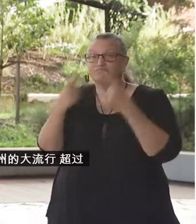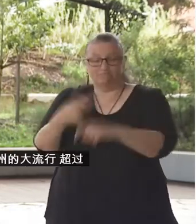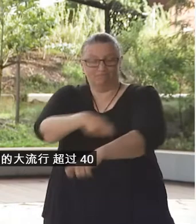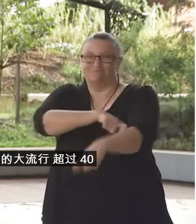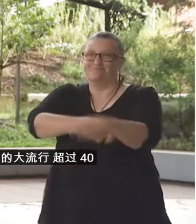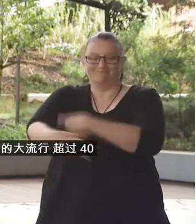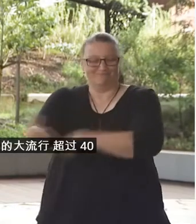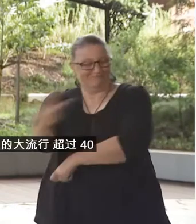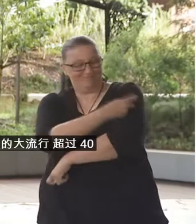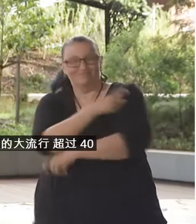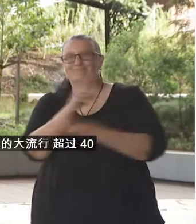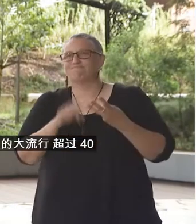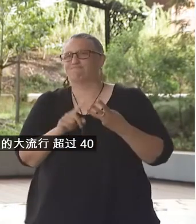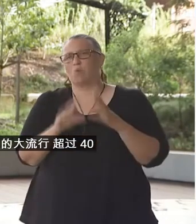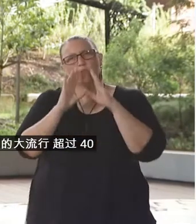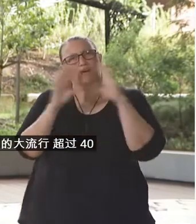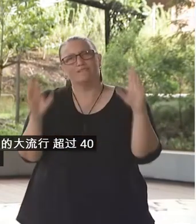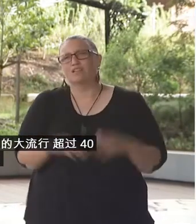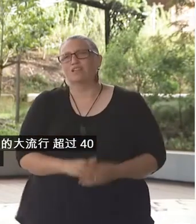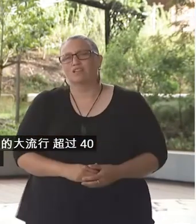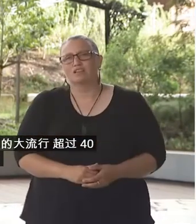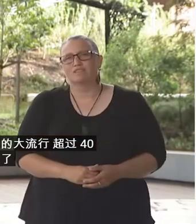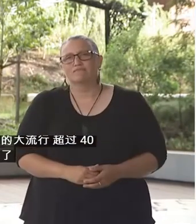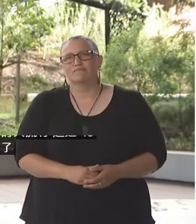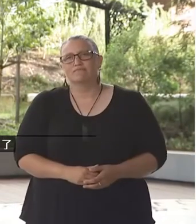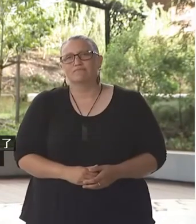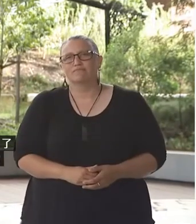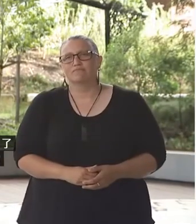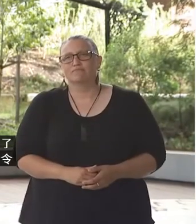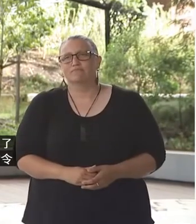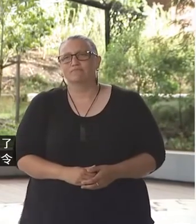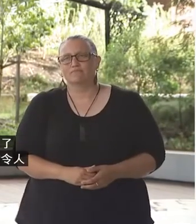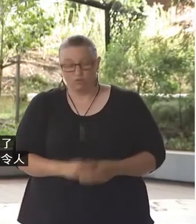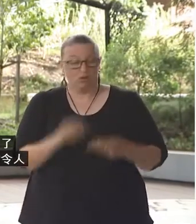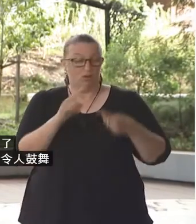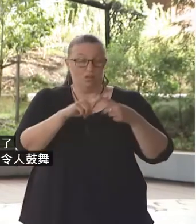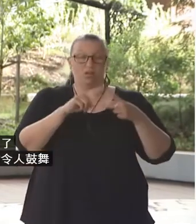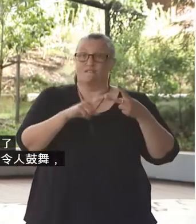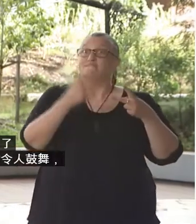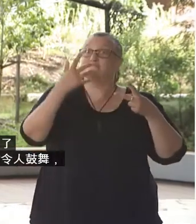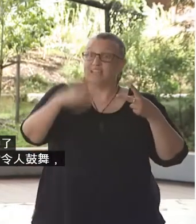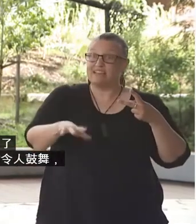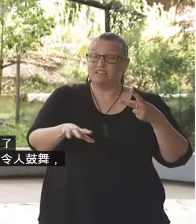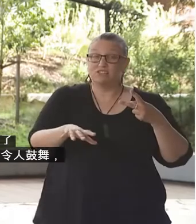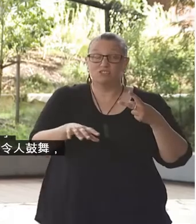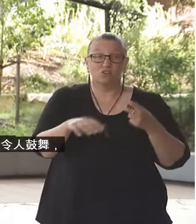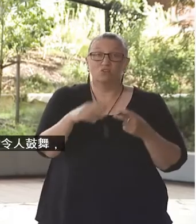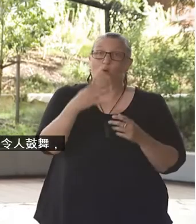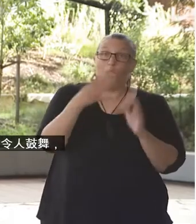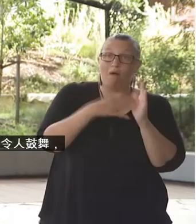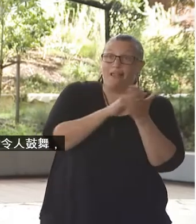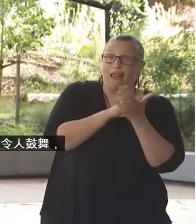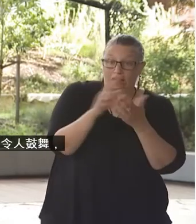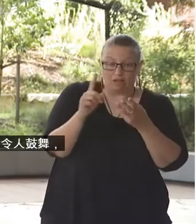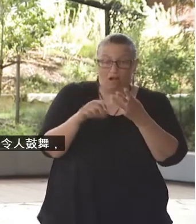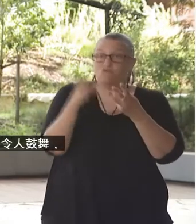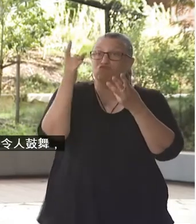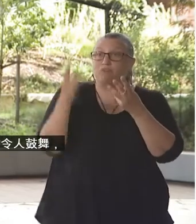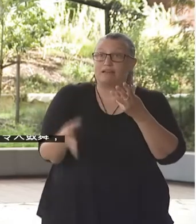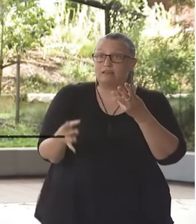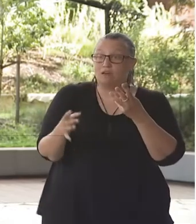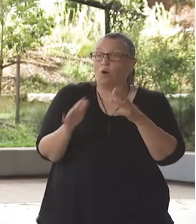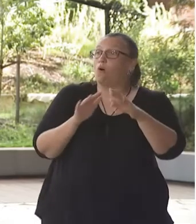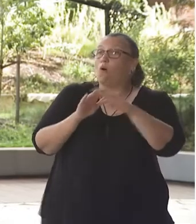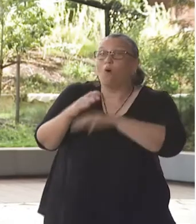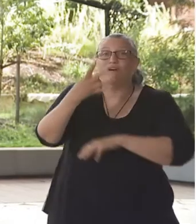today where over 40% of people have received their booster shot is incredibly encouraging. So can I thank everybody for the